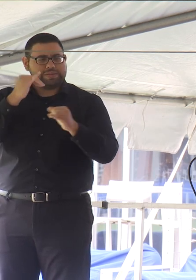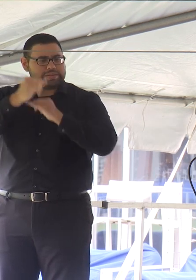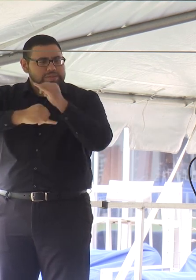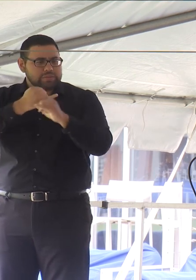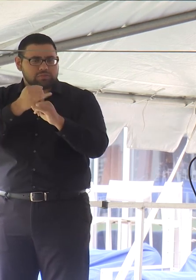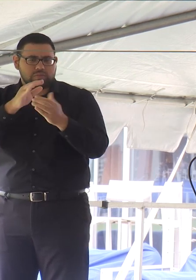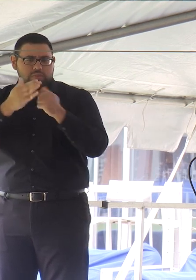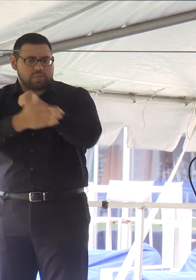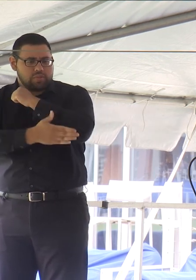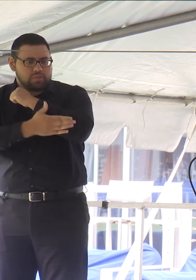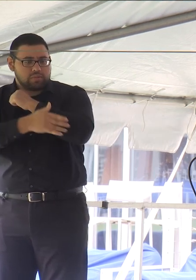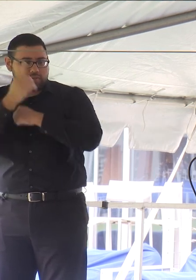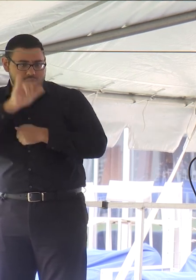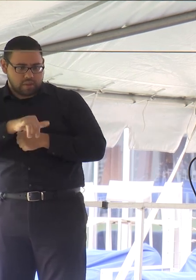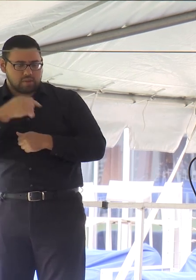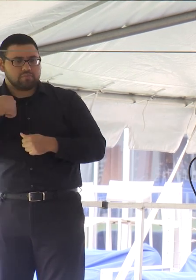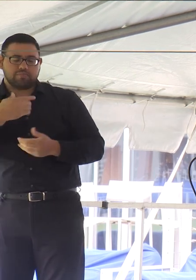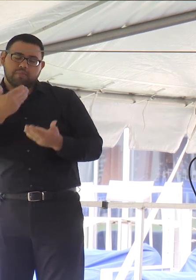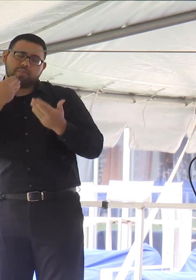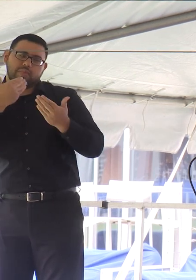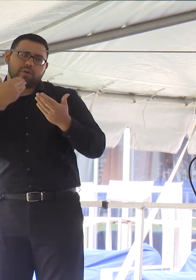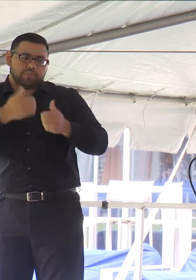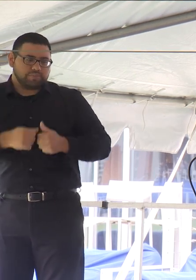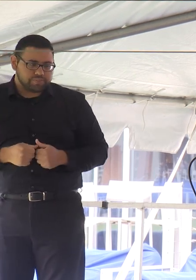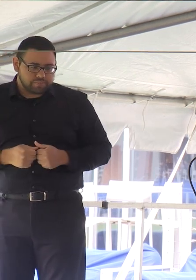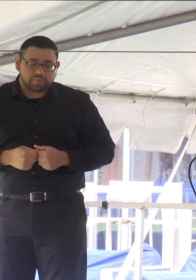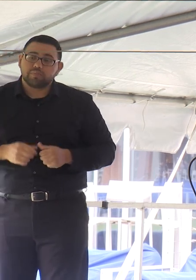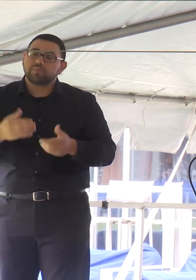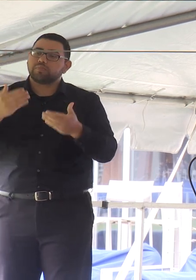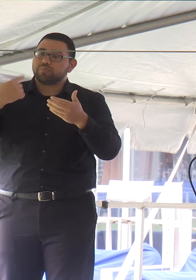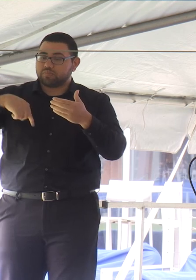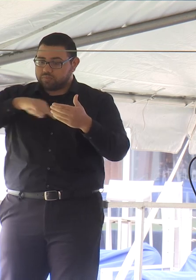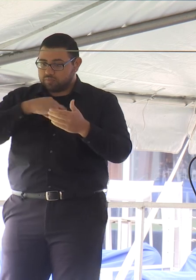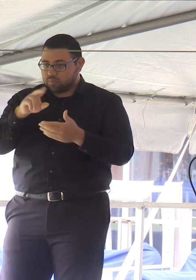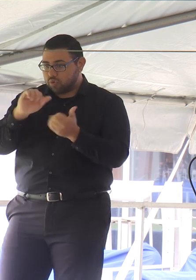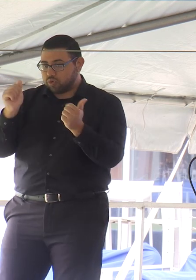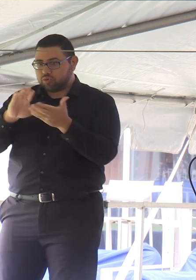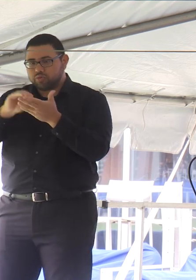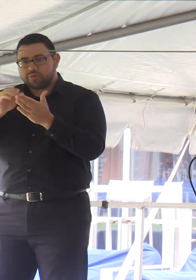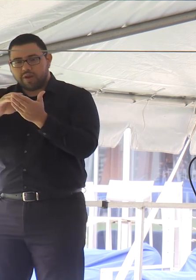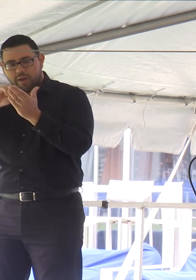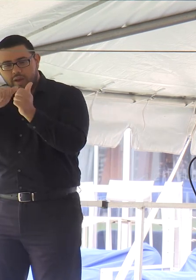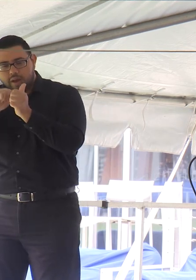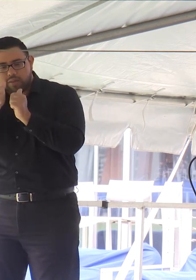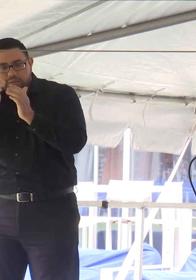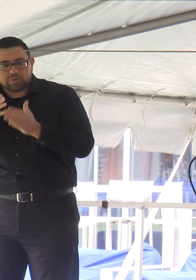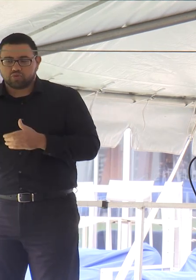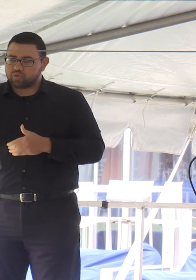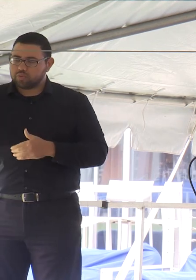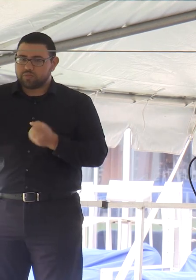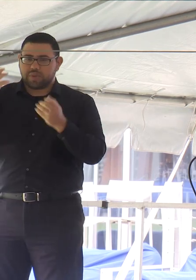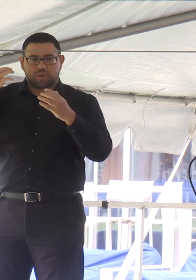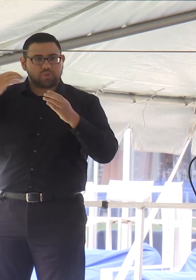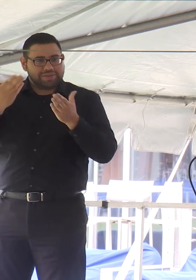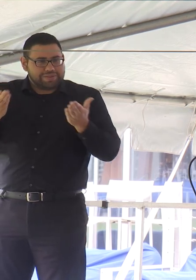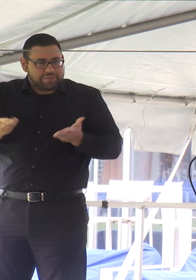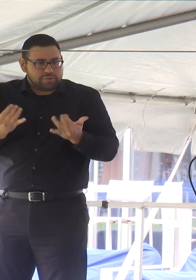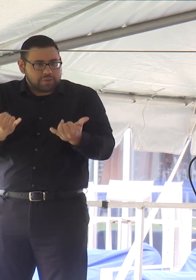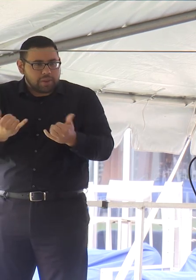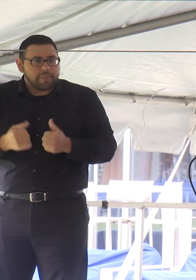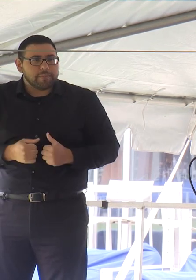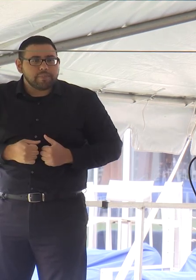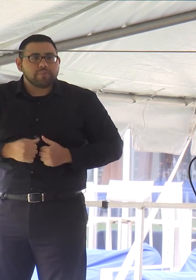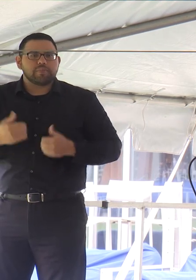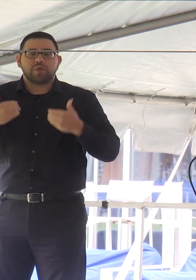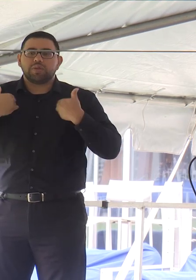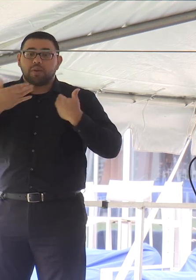in the country. And for that, we're very grateful. So again, on behalf of all of our student athletes, our coaches, we have so many of our coaches here today,